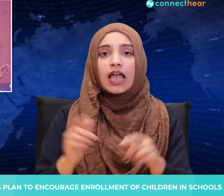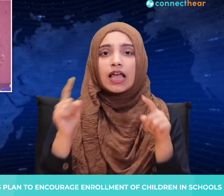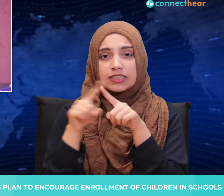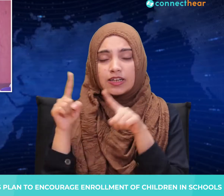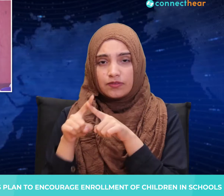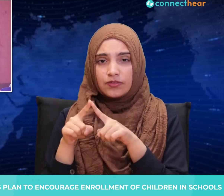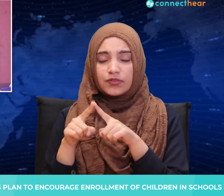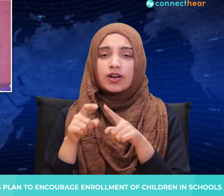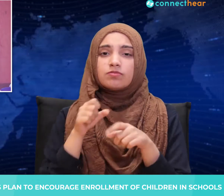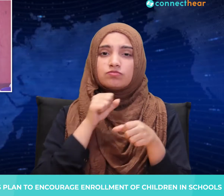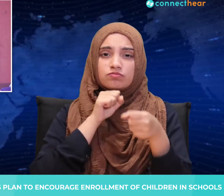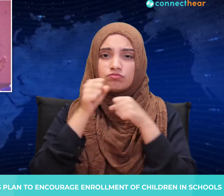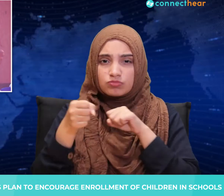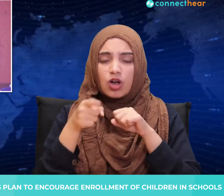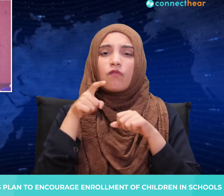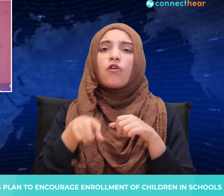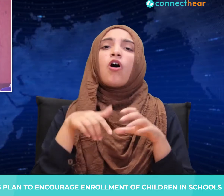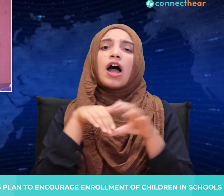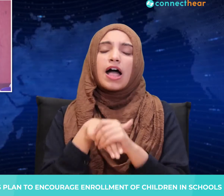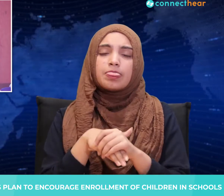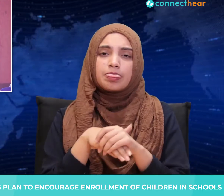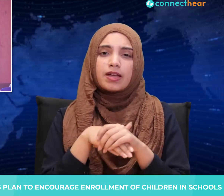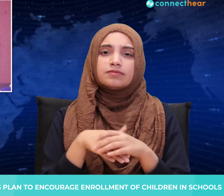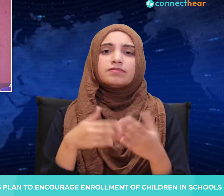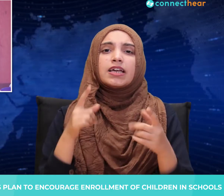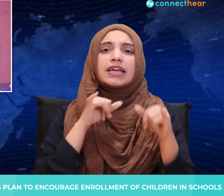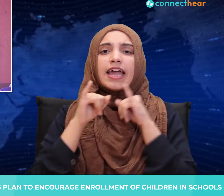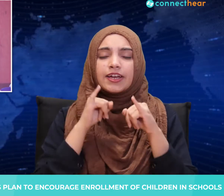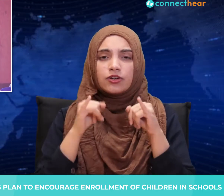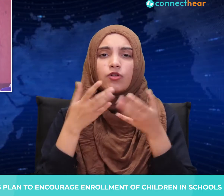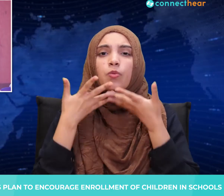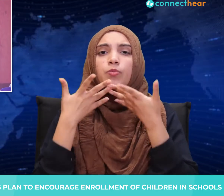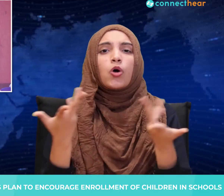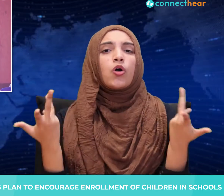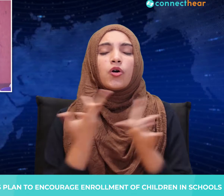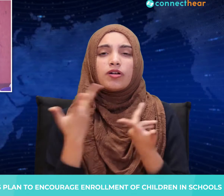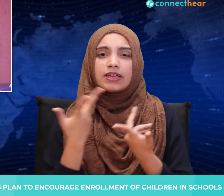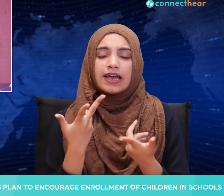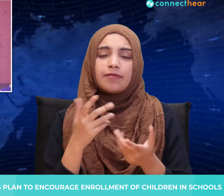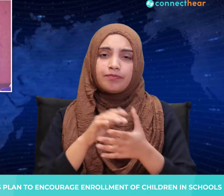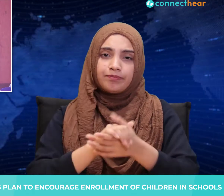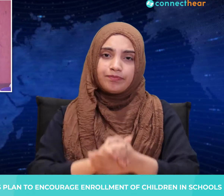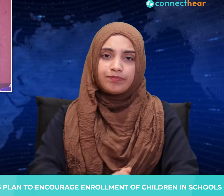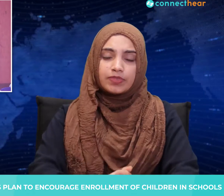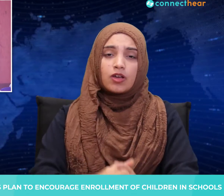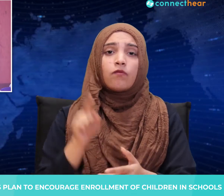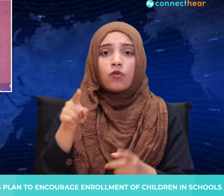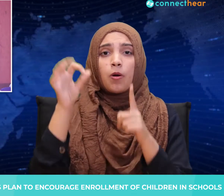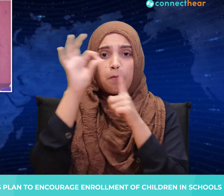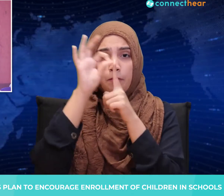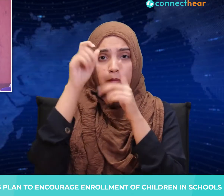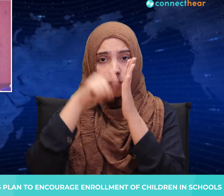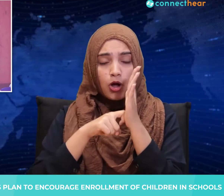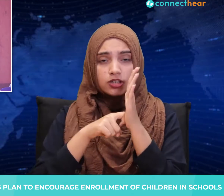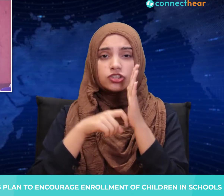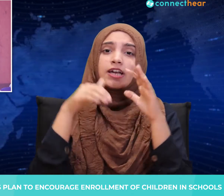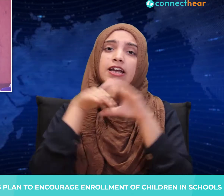Addressing the launch of Ehsaas Education Stipends program in the federal capital, the Premier said